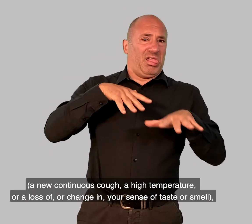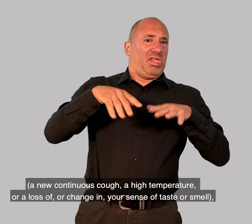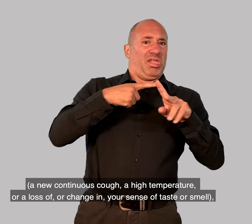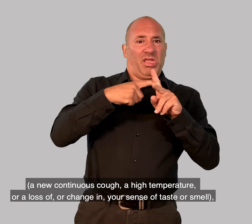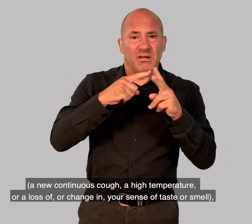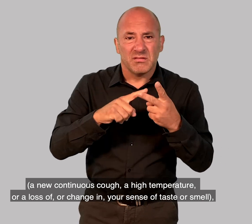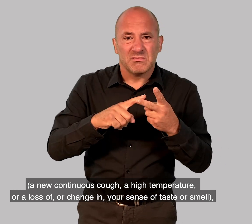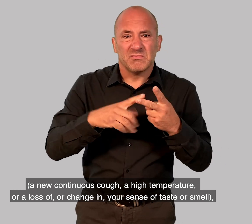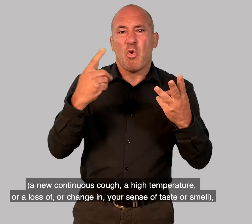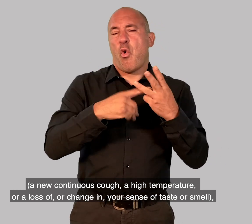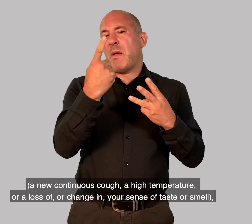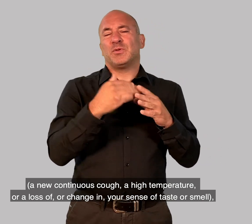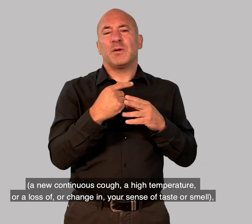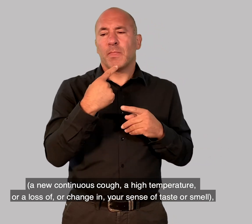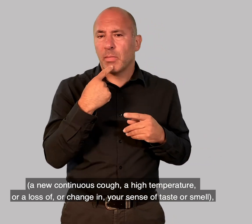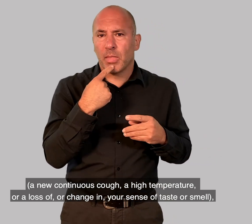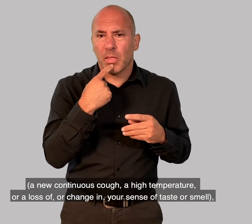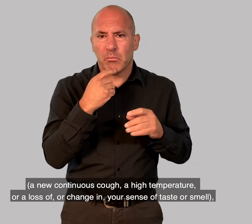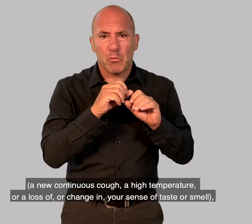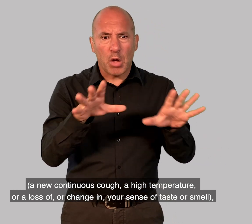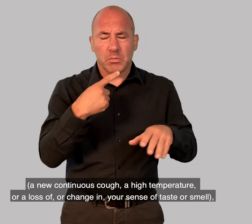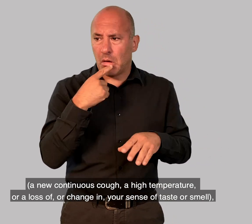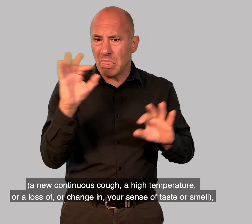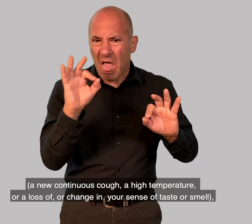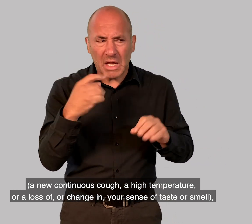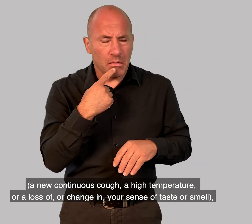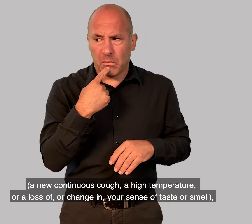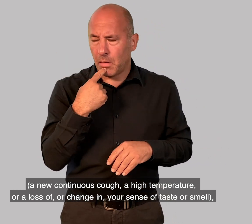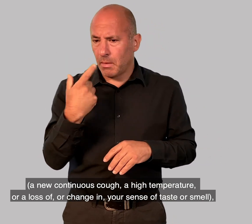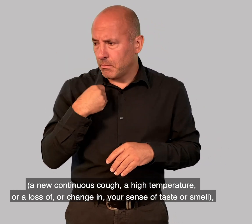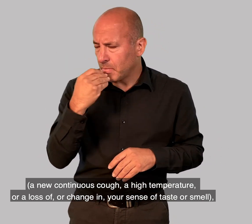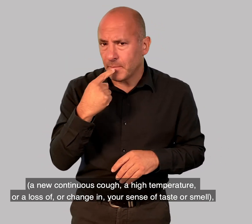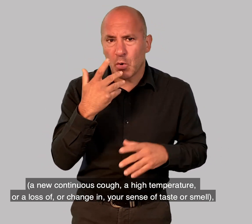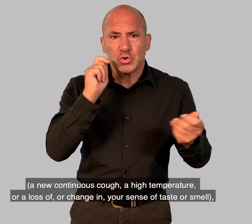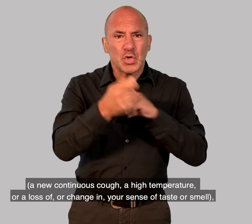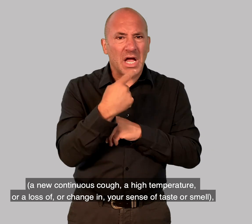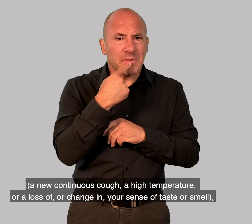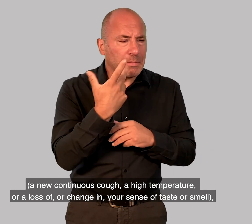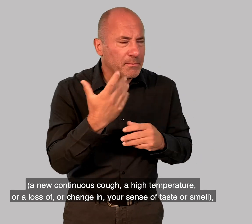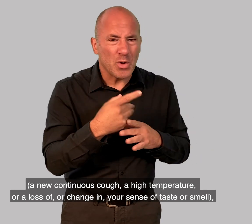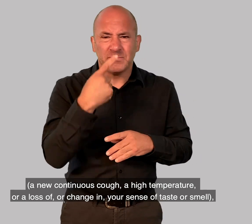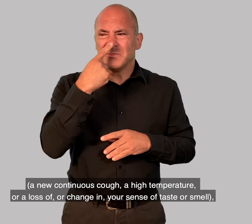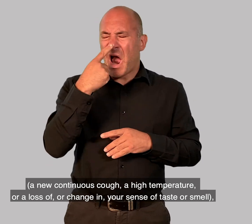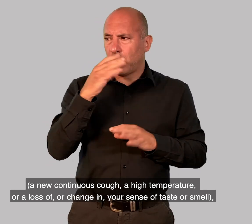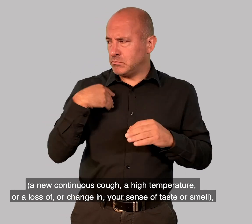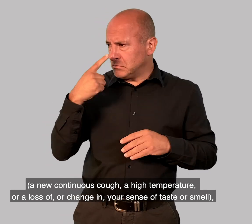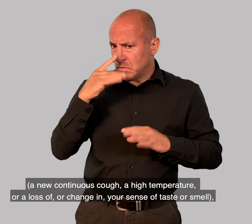or change in your sense of taste or smell, you must self-isolate at home and arrange to